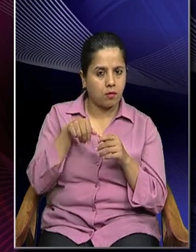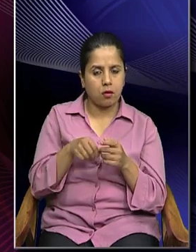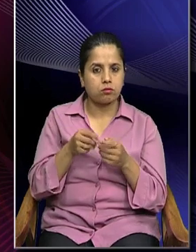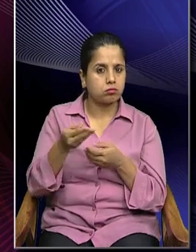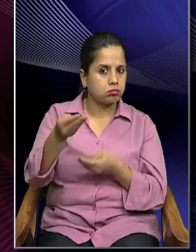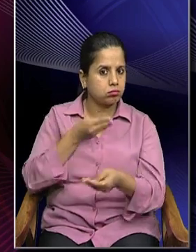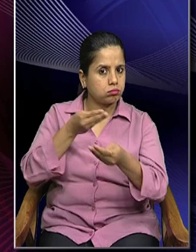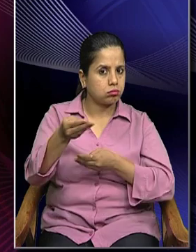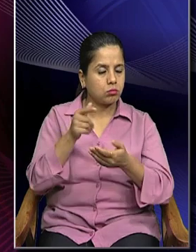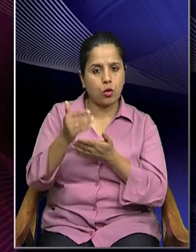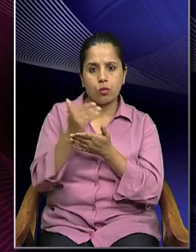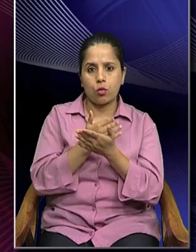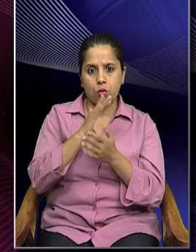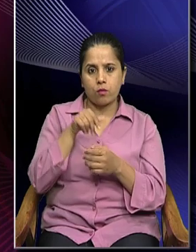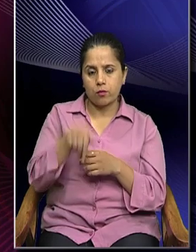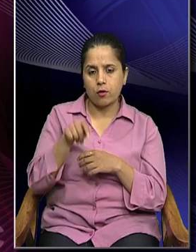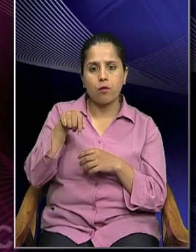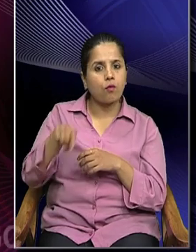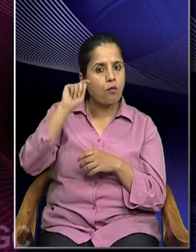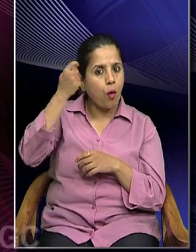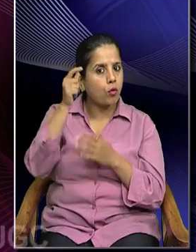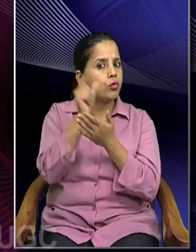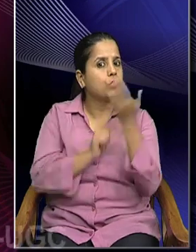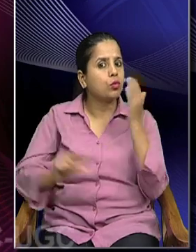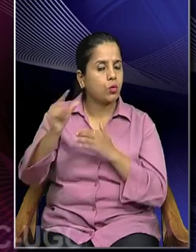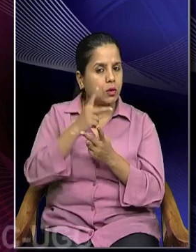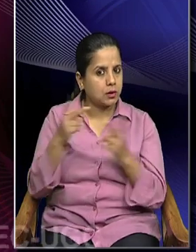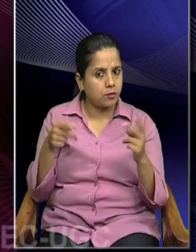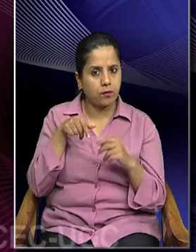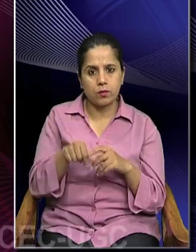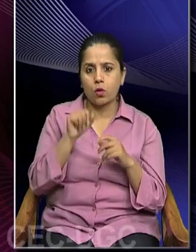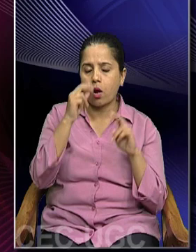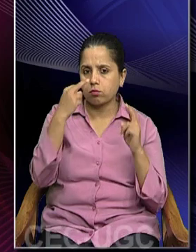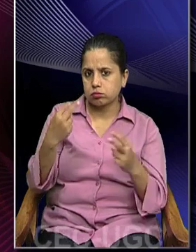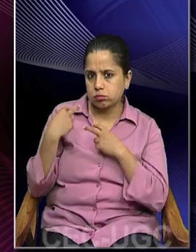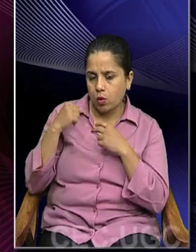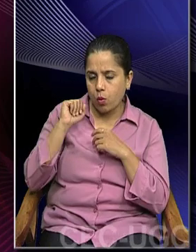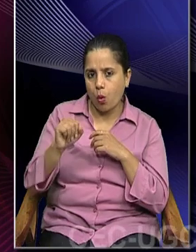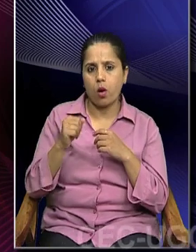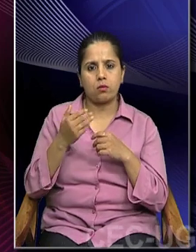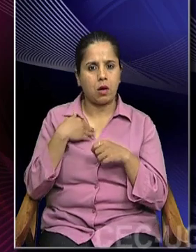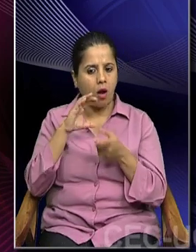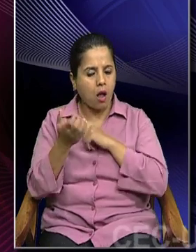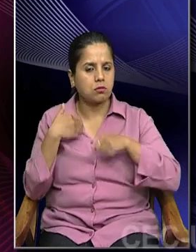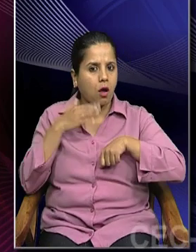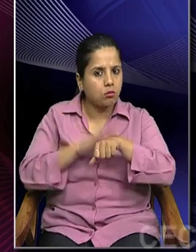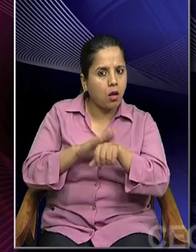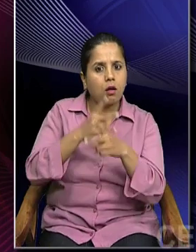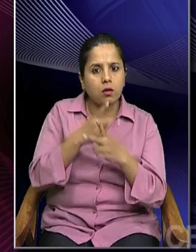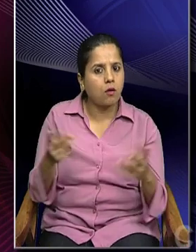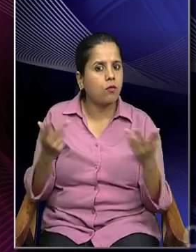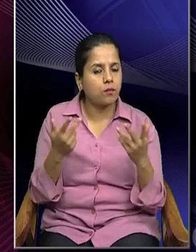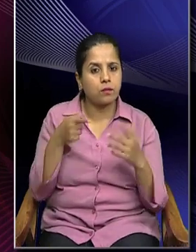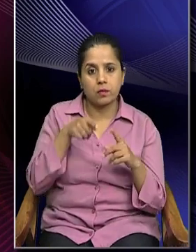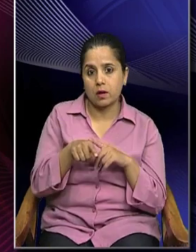exchange program with a foreign university and reflect on their cultural experiences. We also